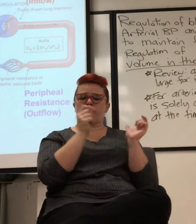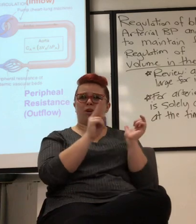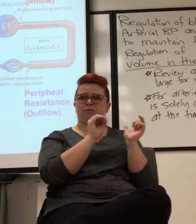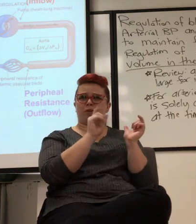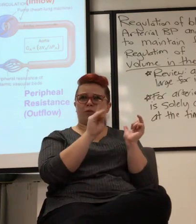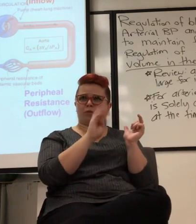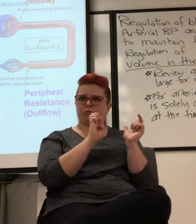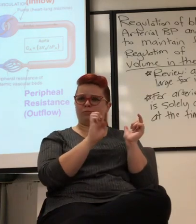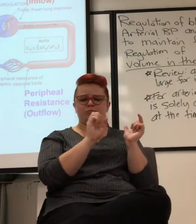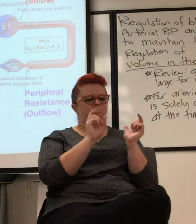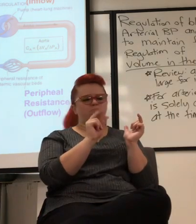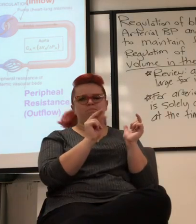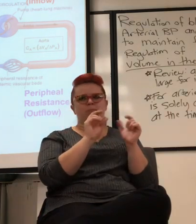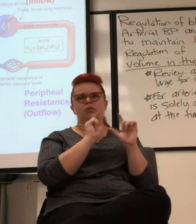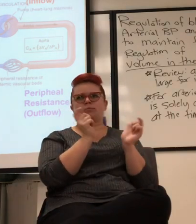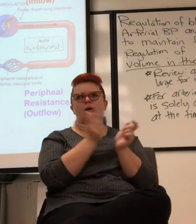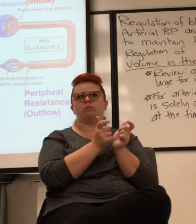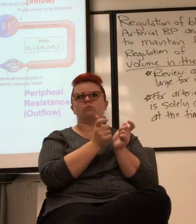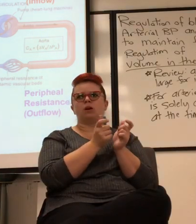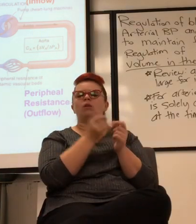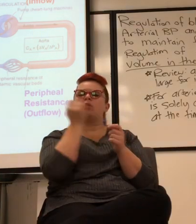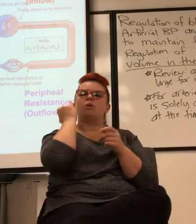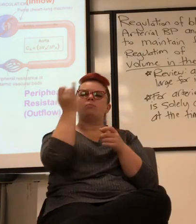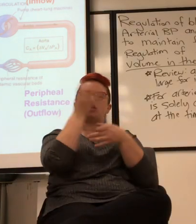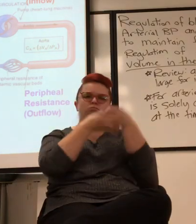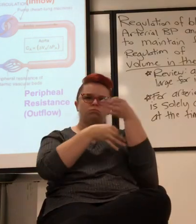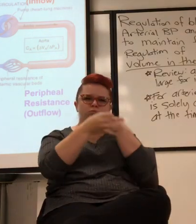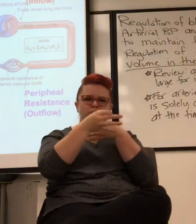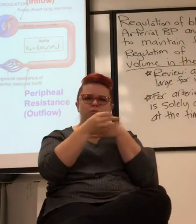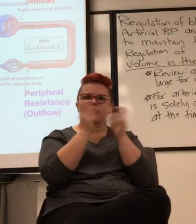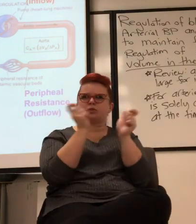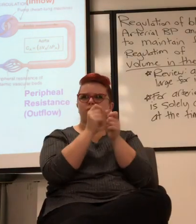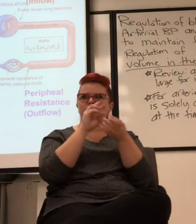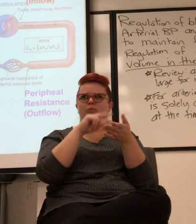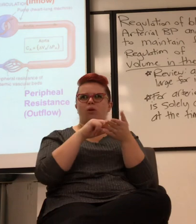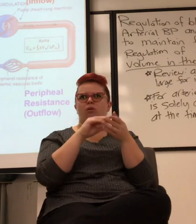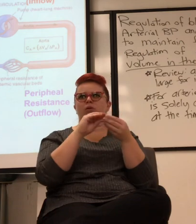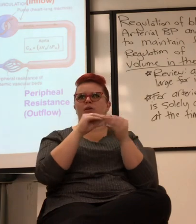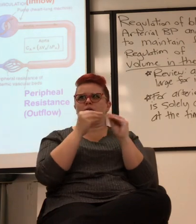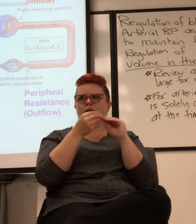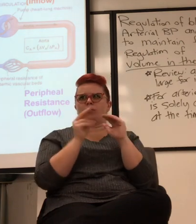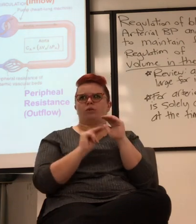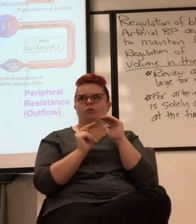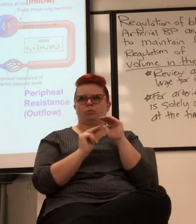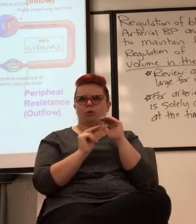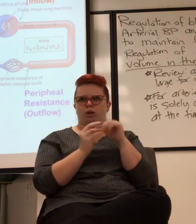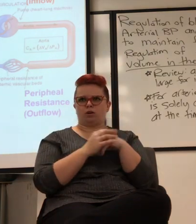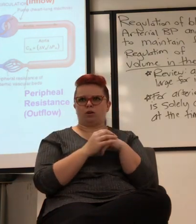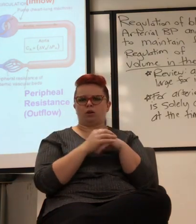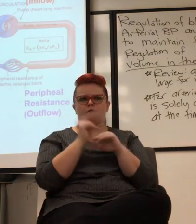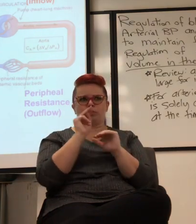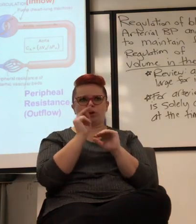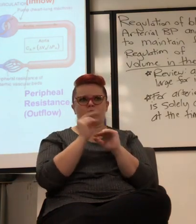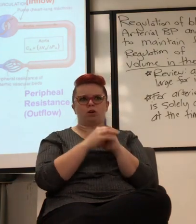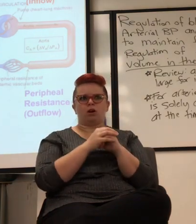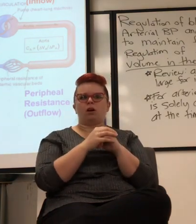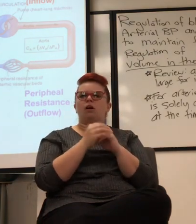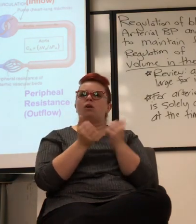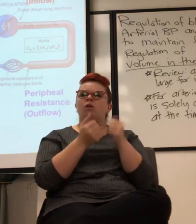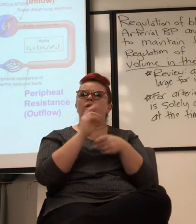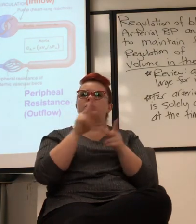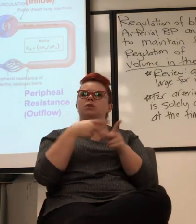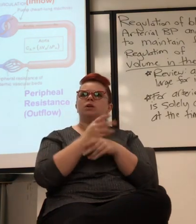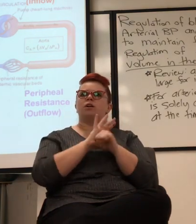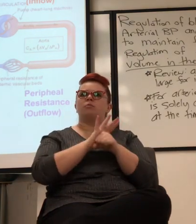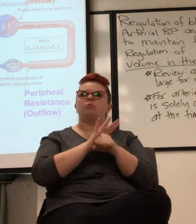Small. So imagine putting a small number in the numerator. What kind of pressures did we observe in arteries, high or